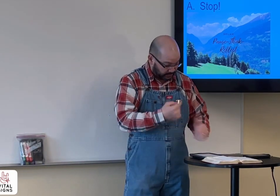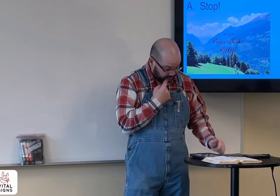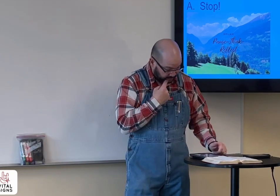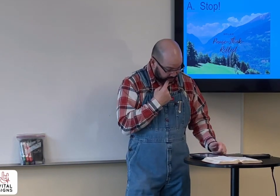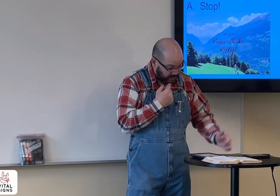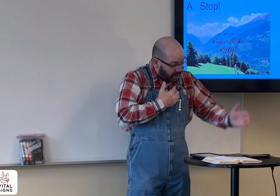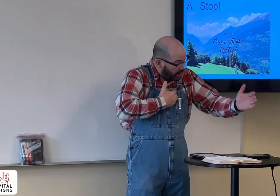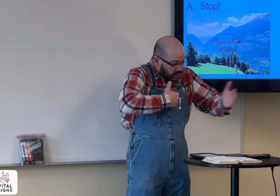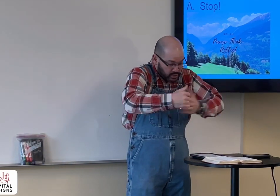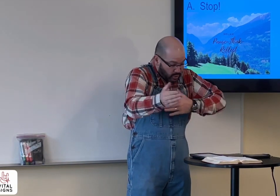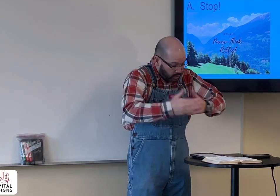Then it says,